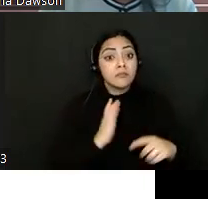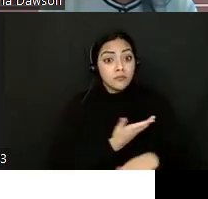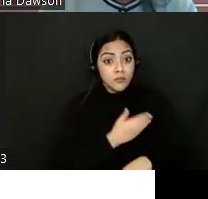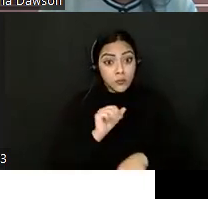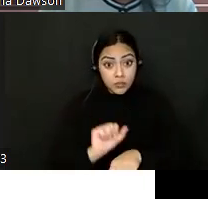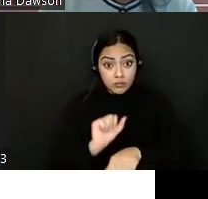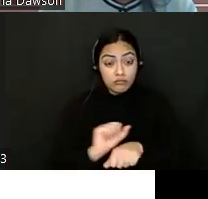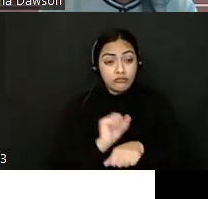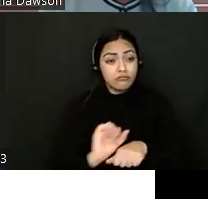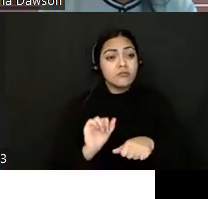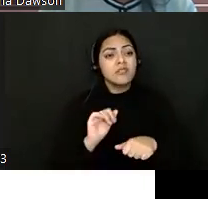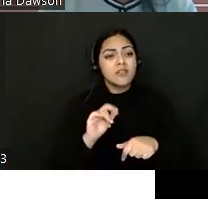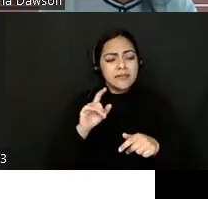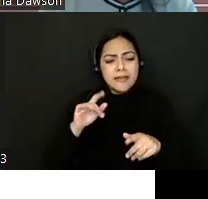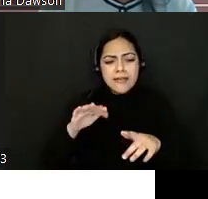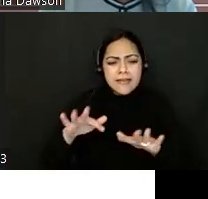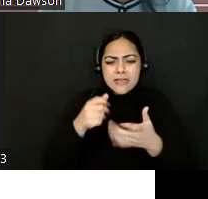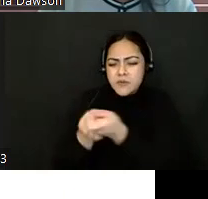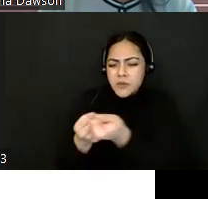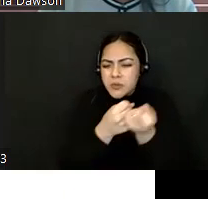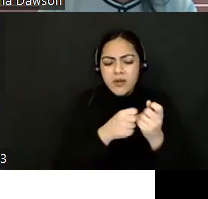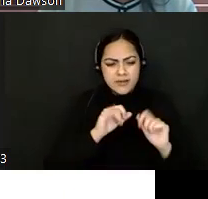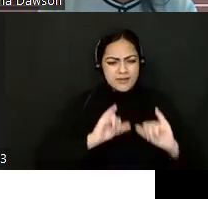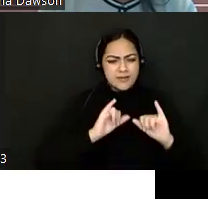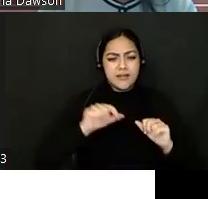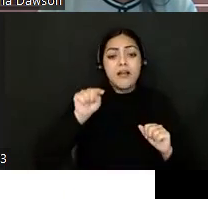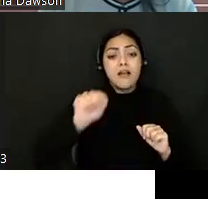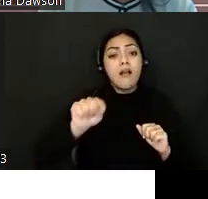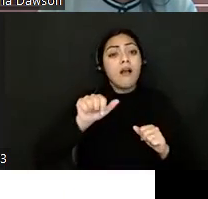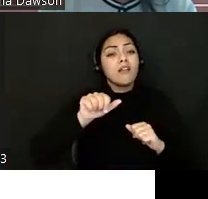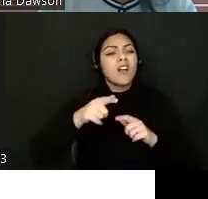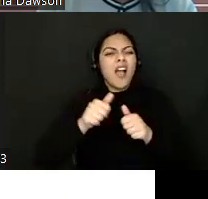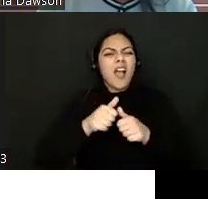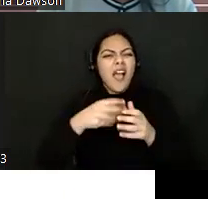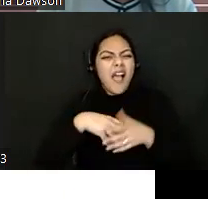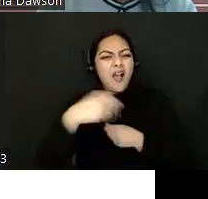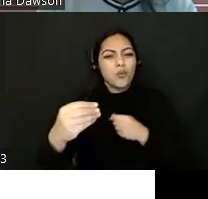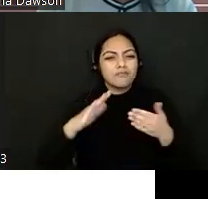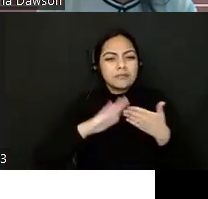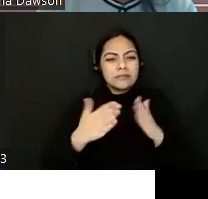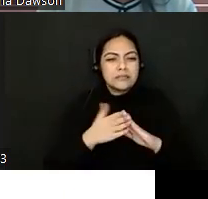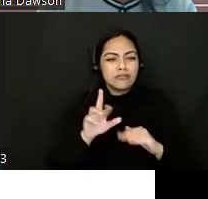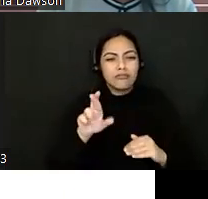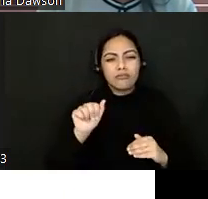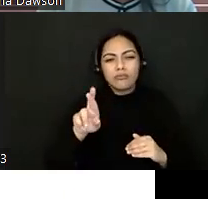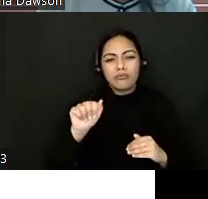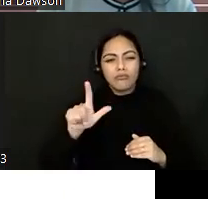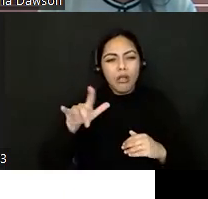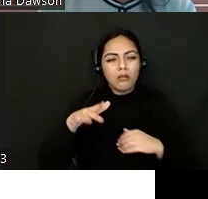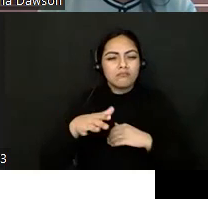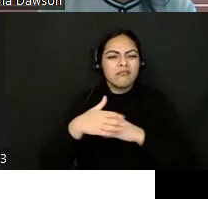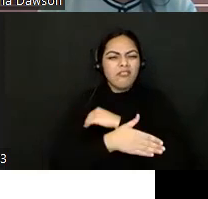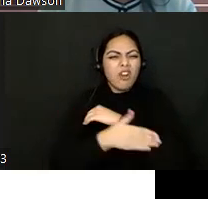rural sanctions for femicide are often more severe or harsher than those sanctions in